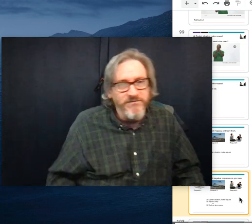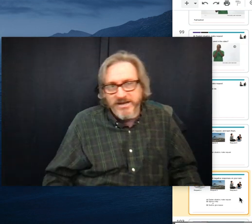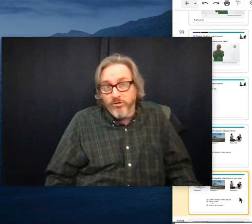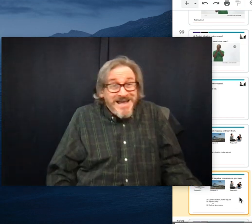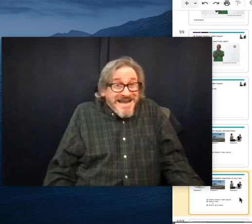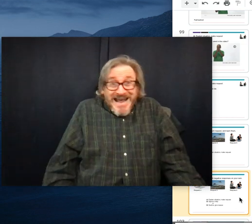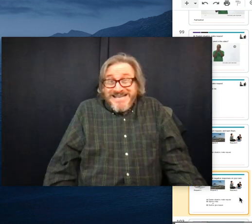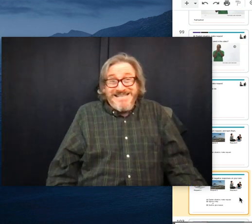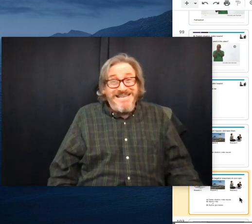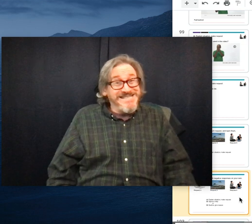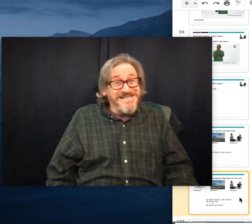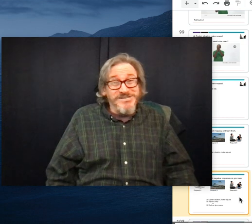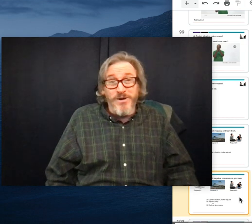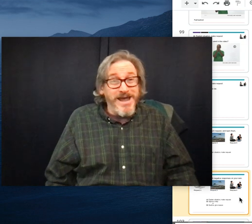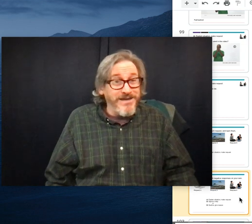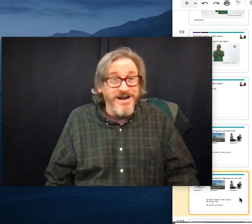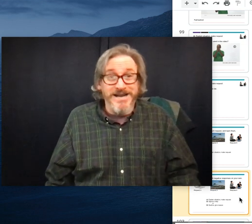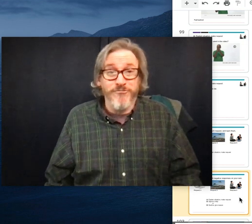Think about, I was